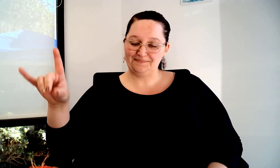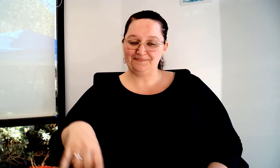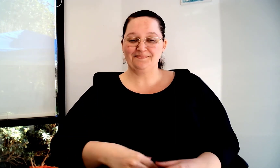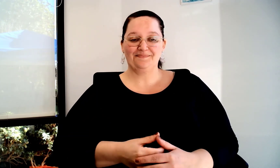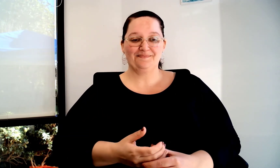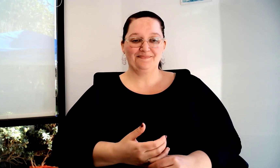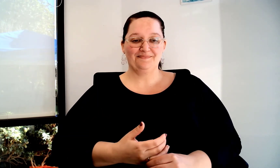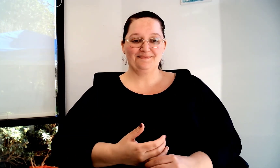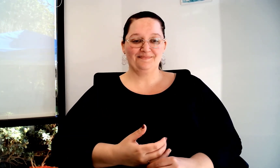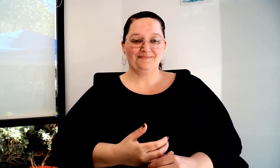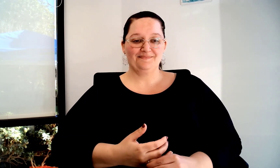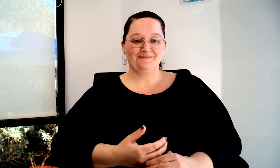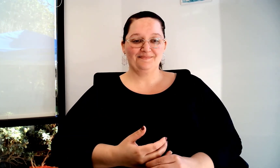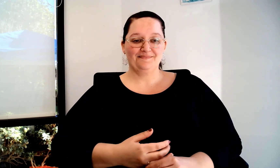Llama and Chihuahua.